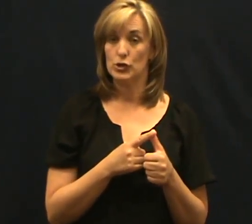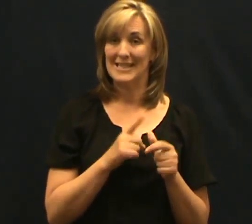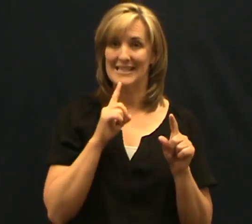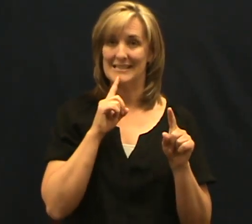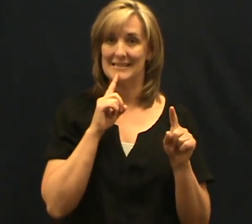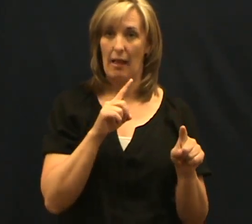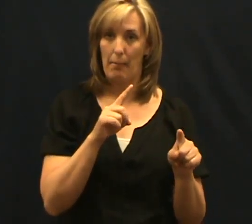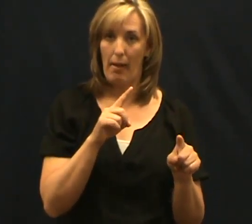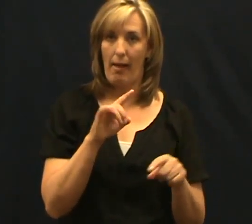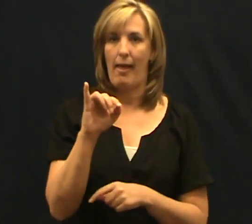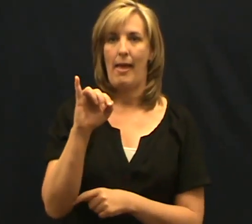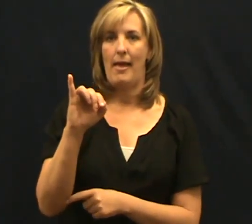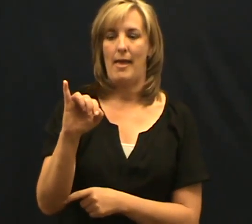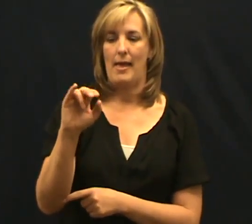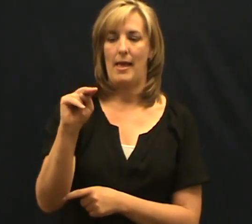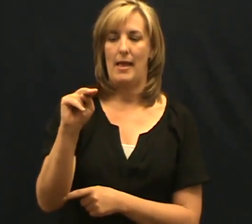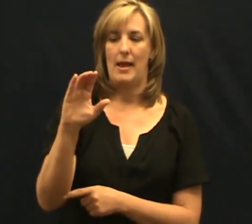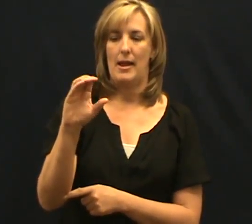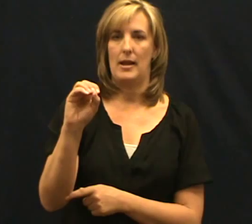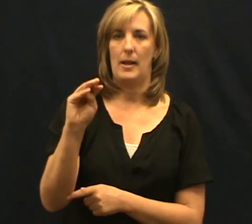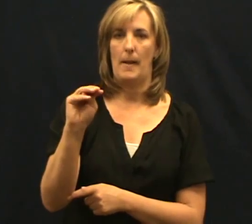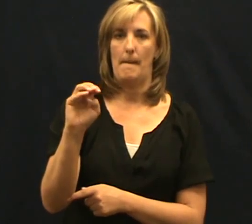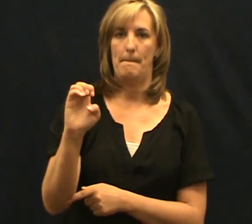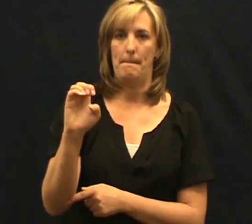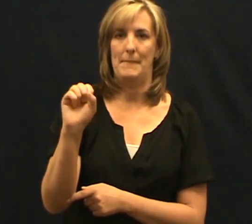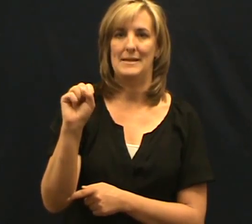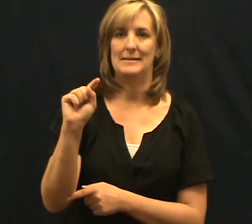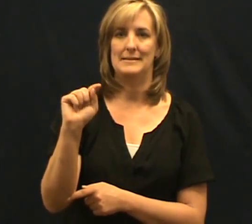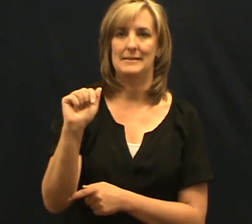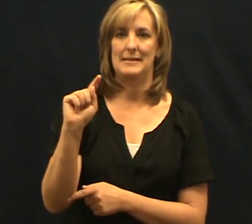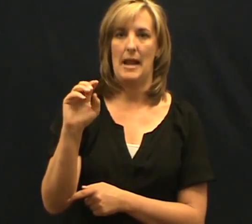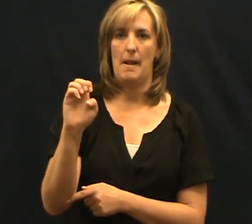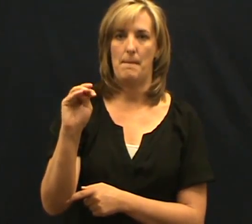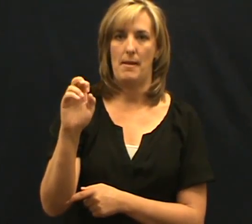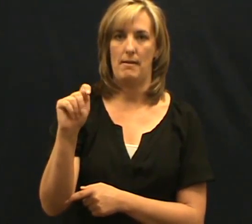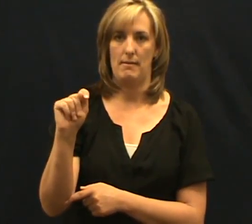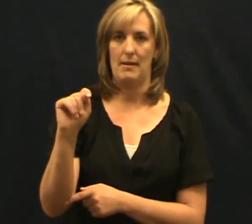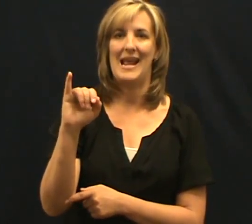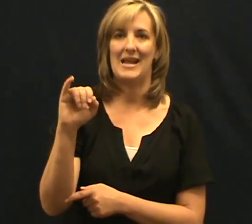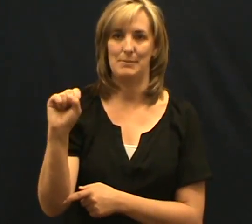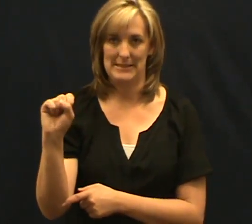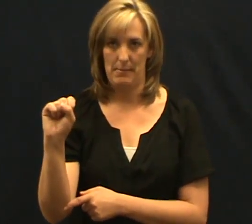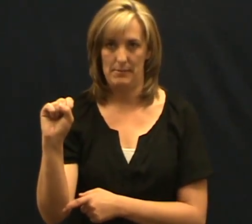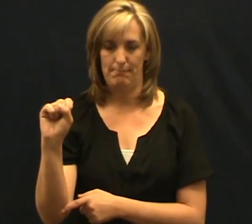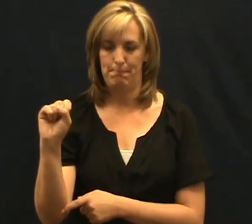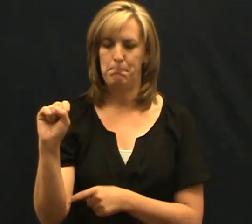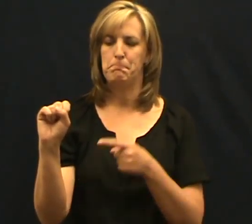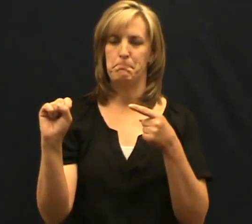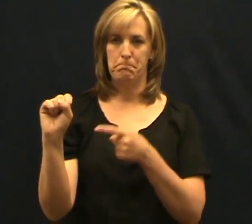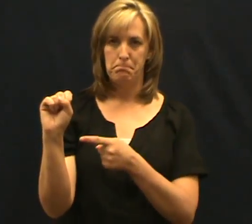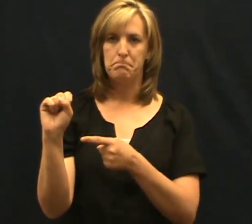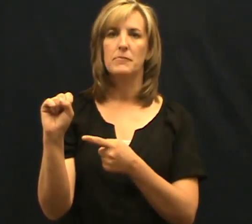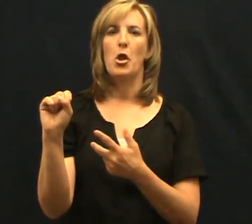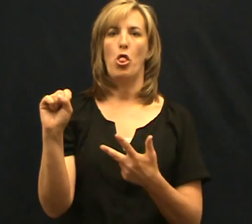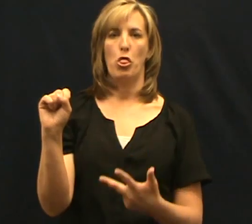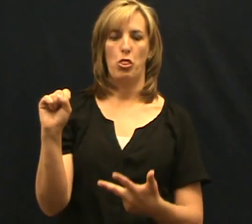statement. Take a look at that income statement in the upper right-hand corner. Three things in the heading are very important: the name of the company, the fact